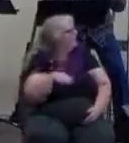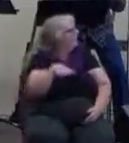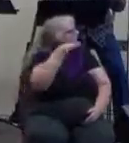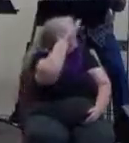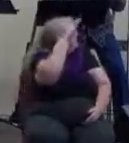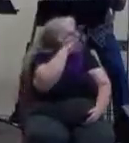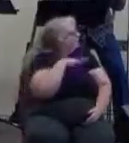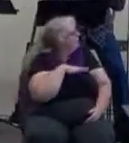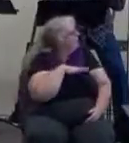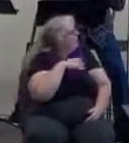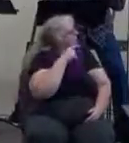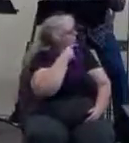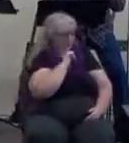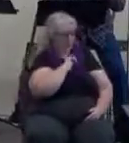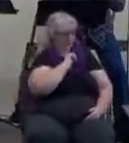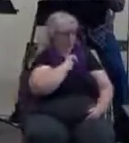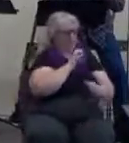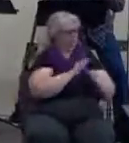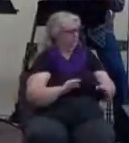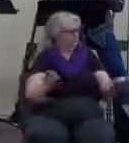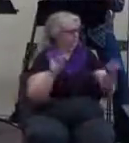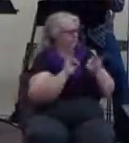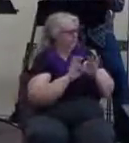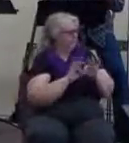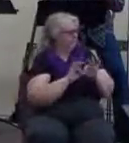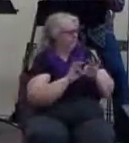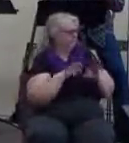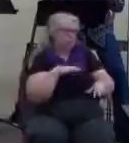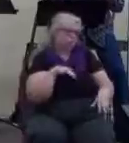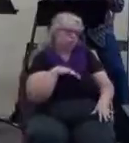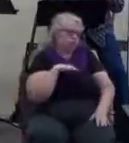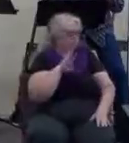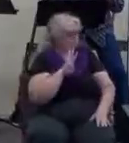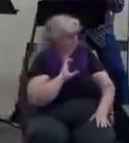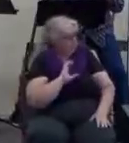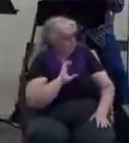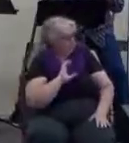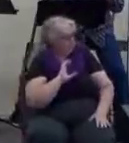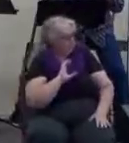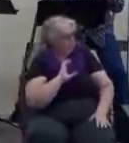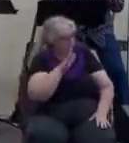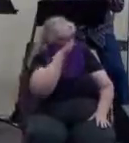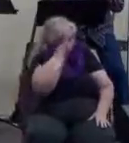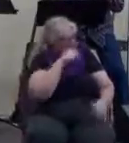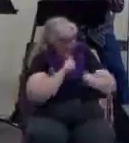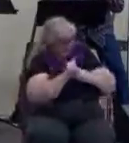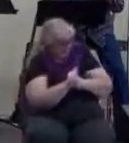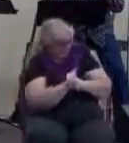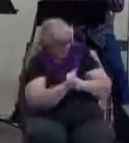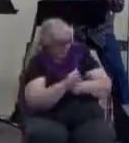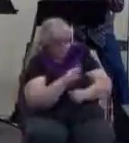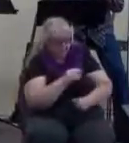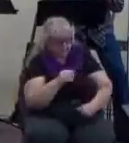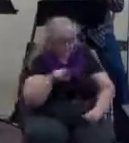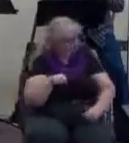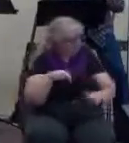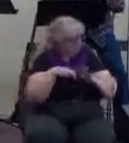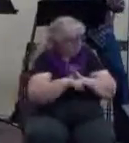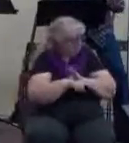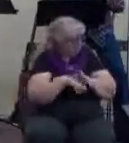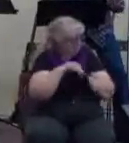be somebody, and about 400 men rallied to him, and he was killed. All